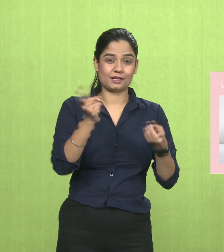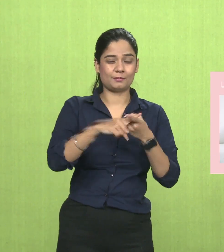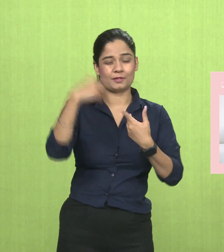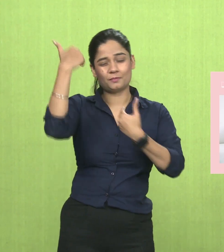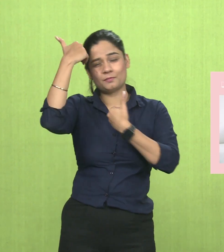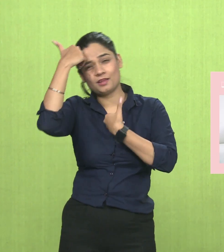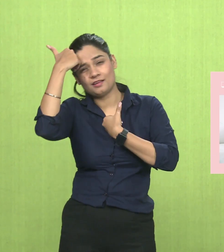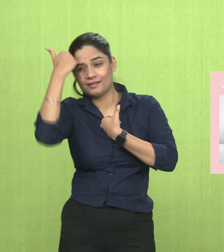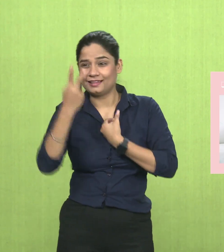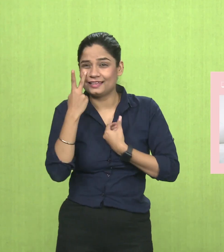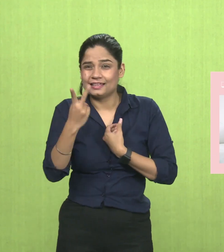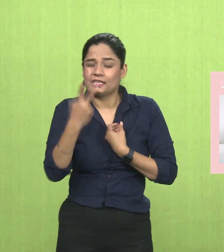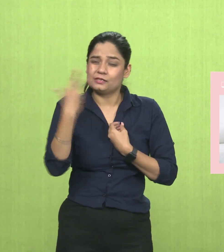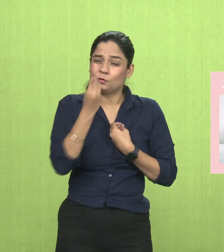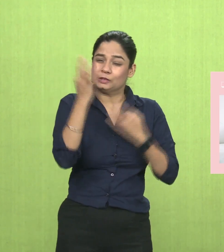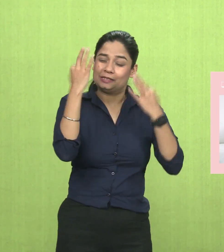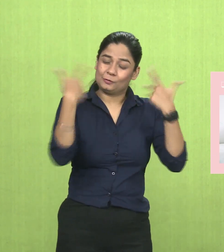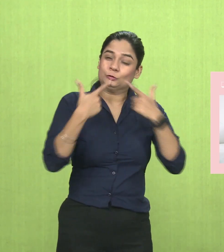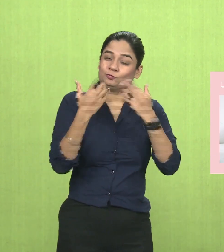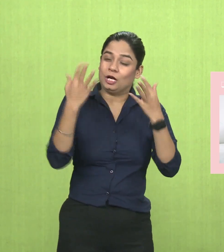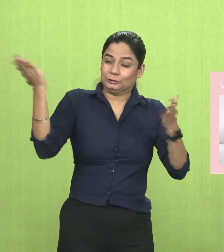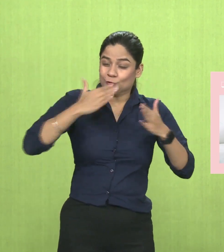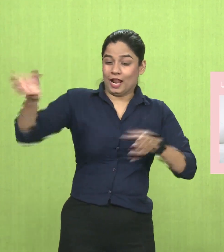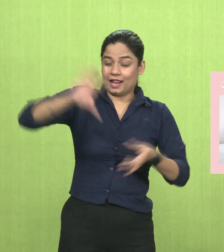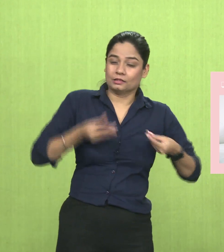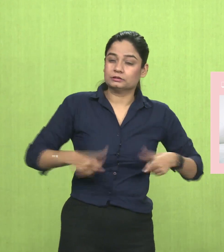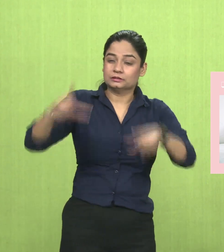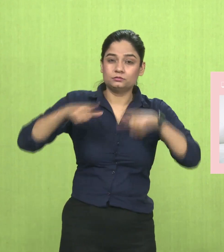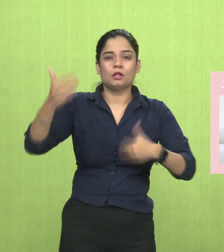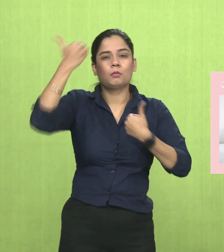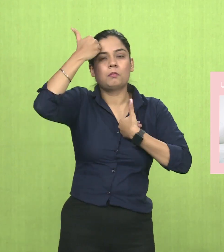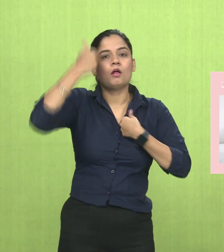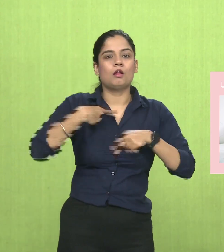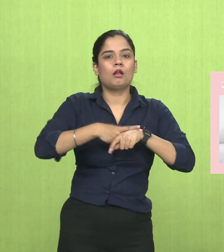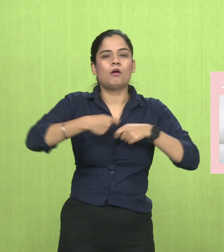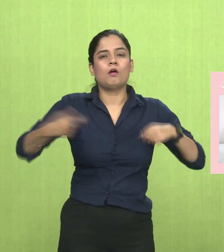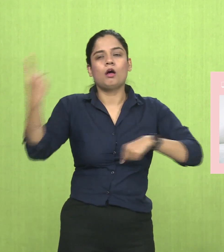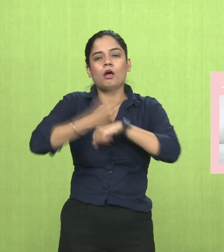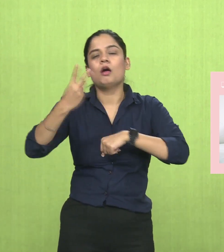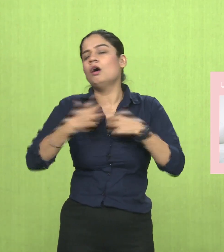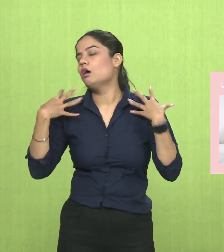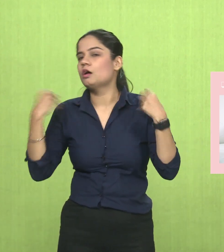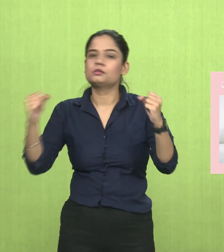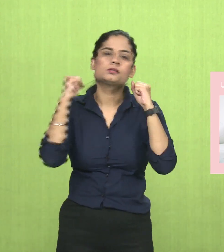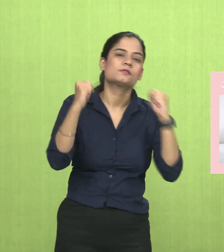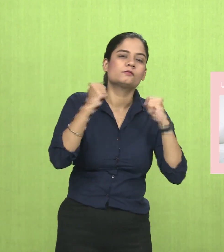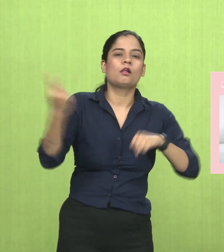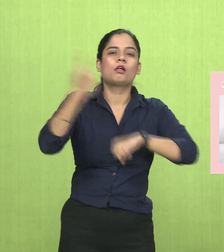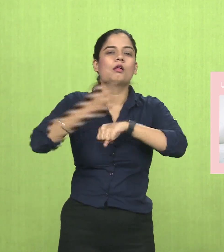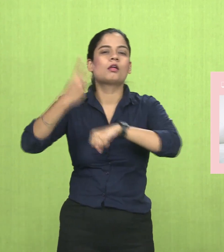Therapeutic diet, it facilitates recovery. We can't have the normal spicy diet when we are not well.